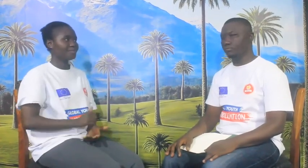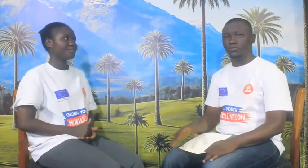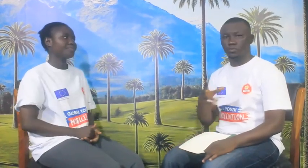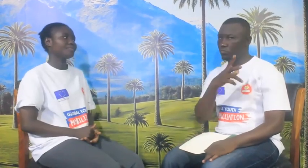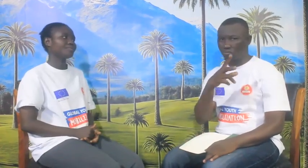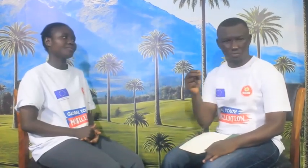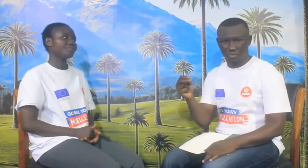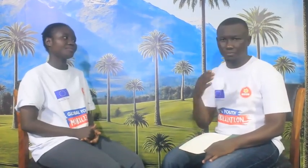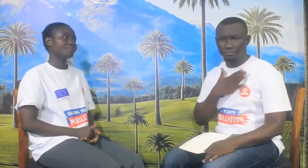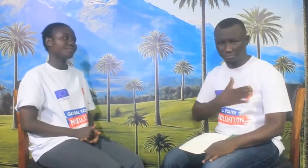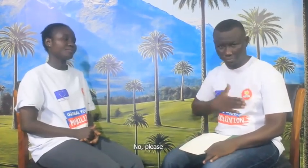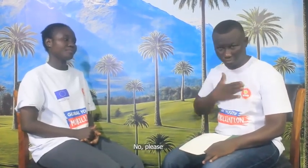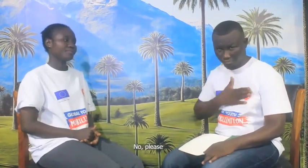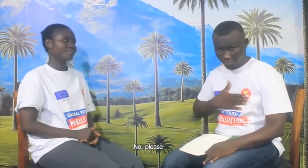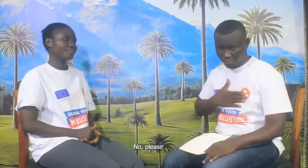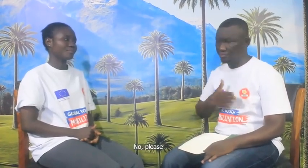He or she responds, no, please.